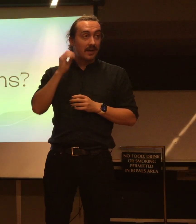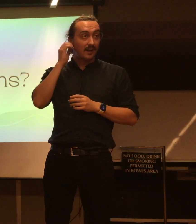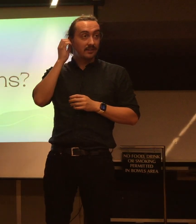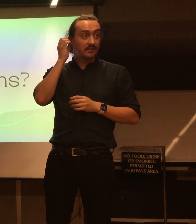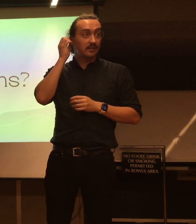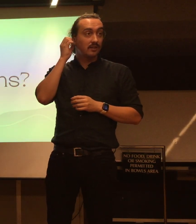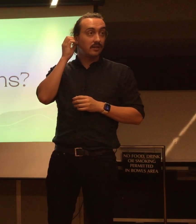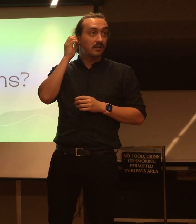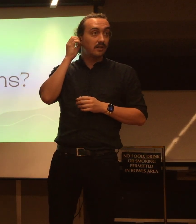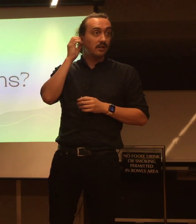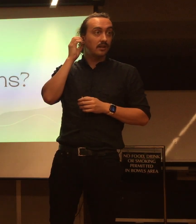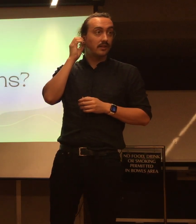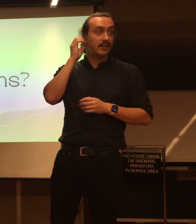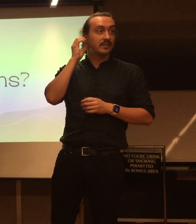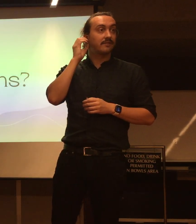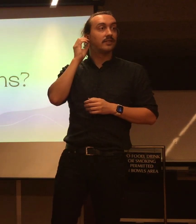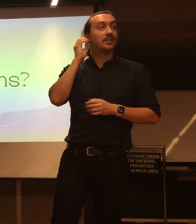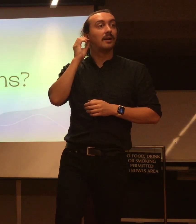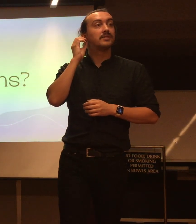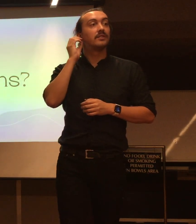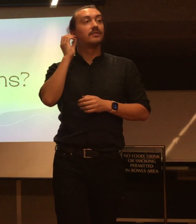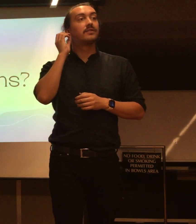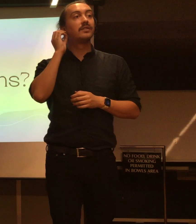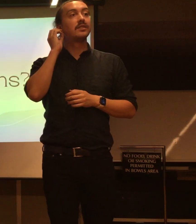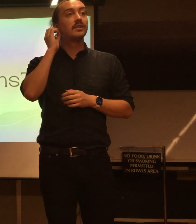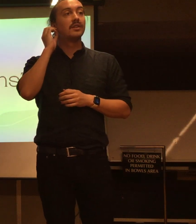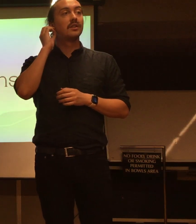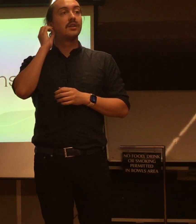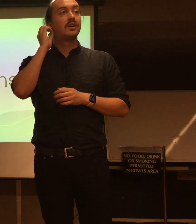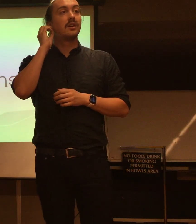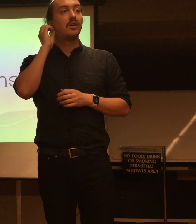So what about, there's different types of